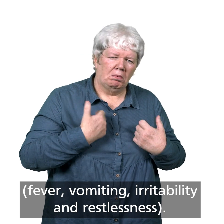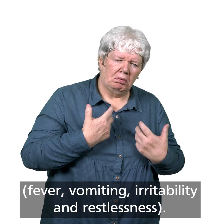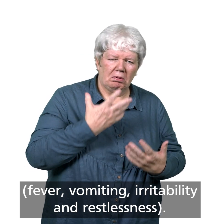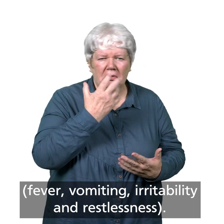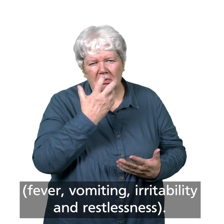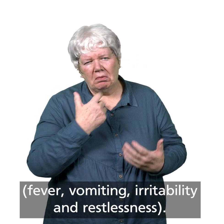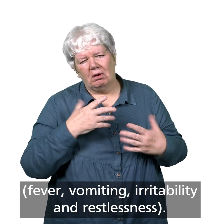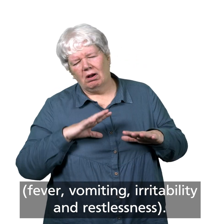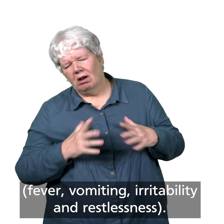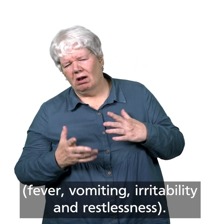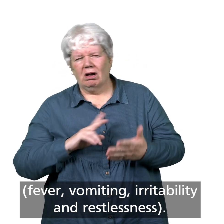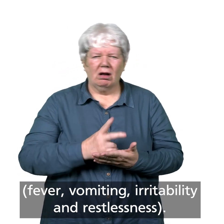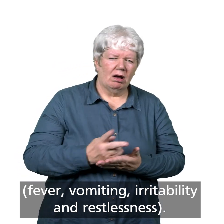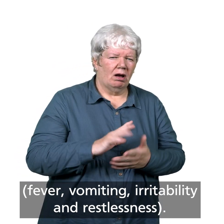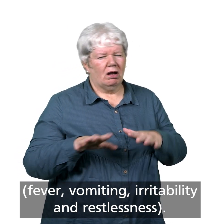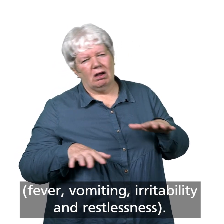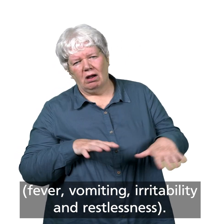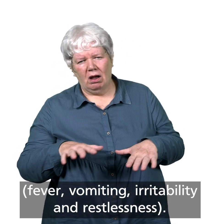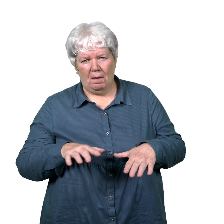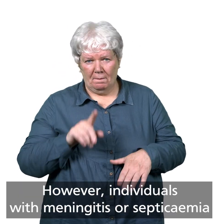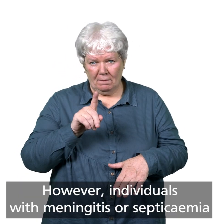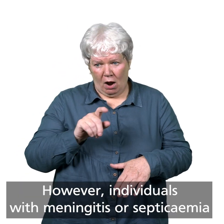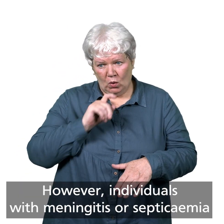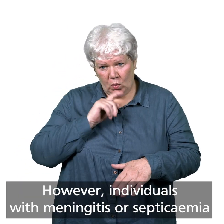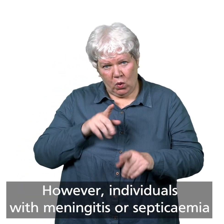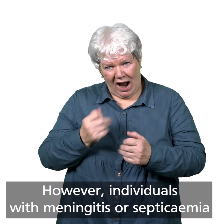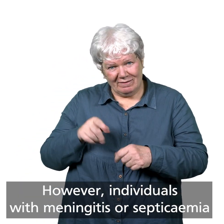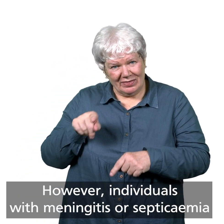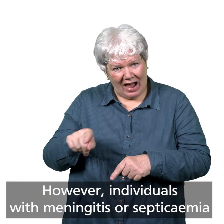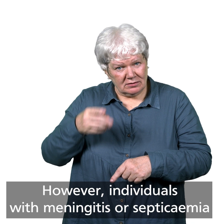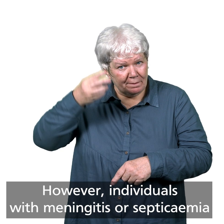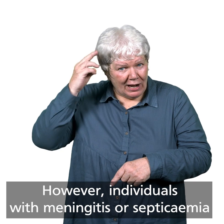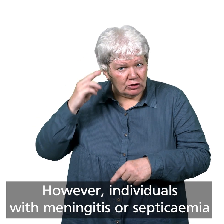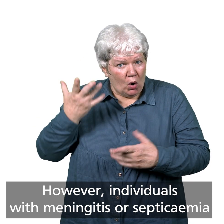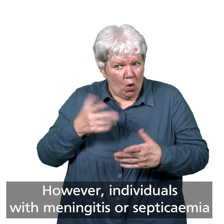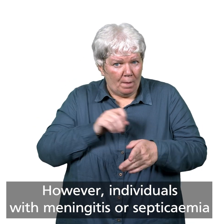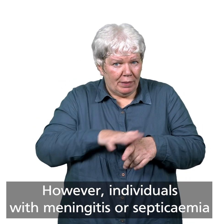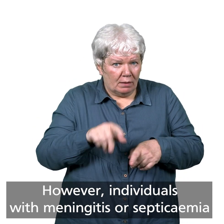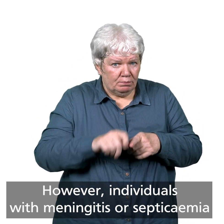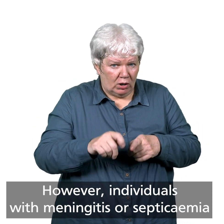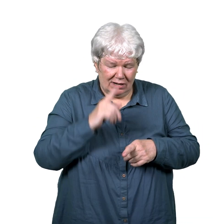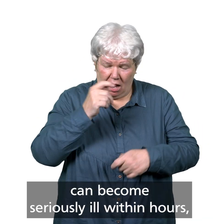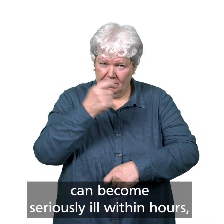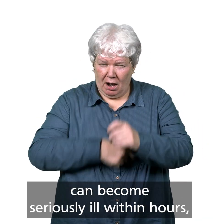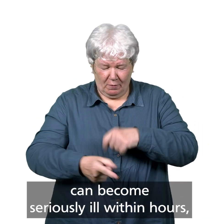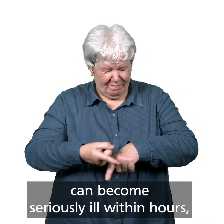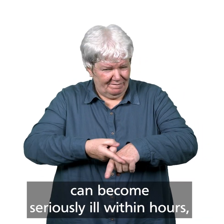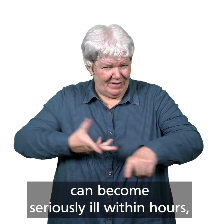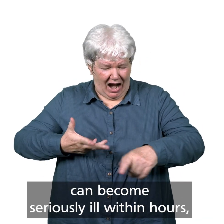vomiting, irritability, and restlessness. However, individuals with meningitis or septicemia can become